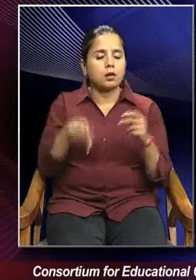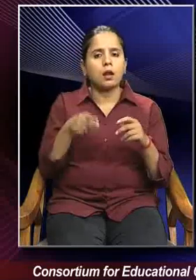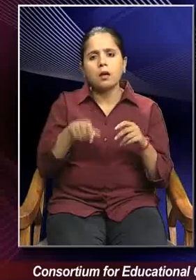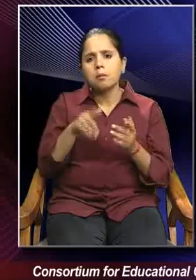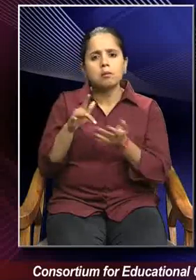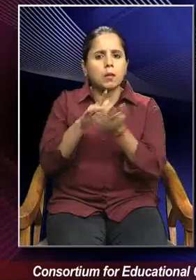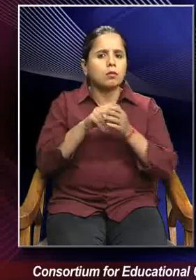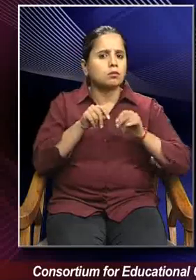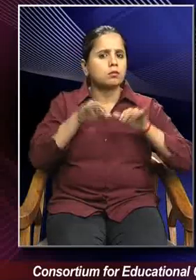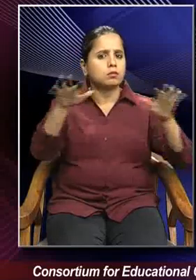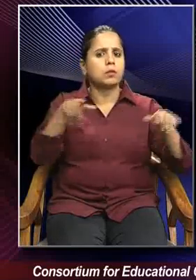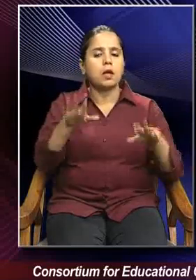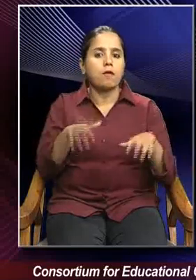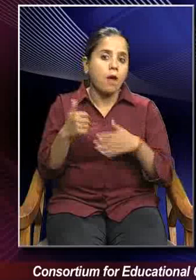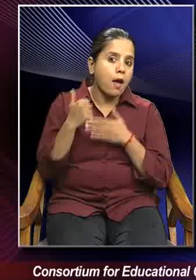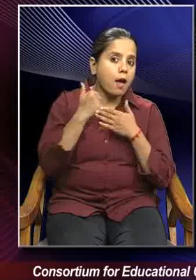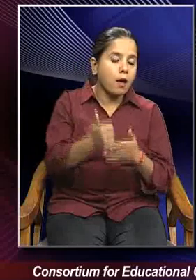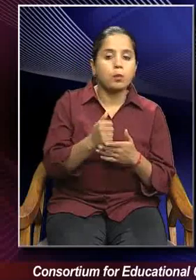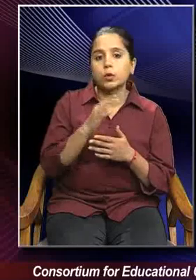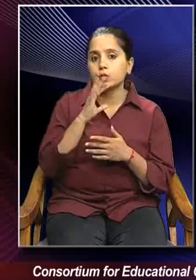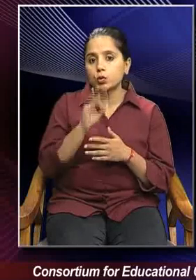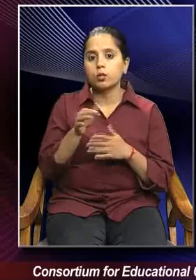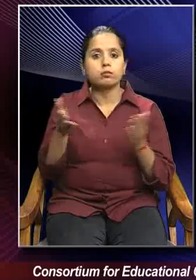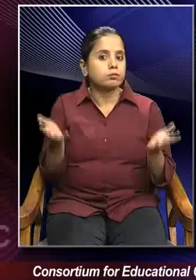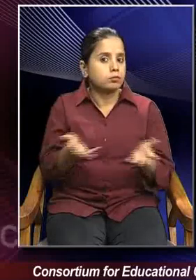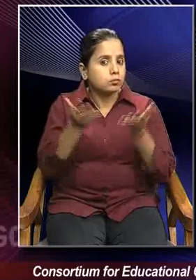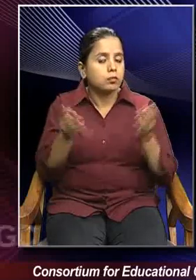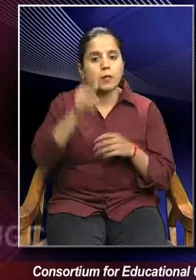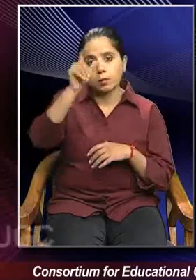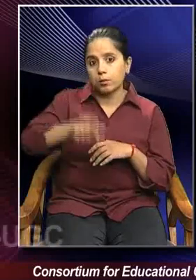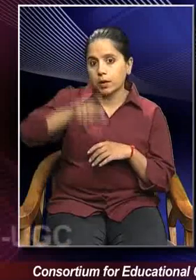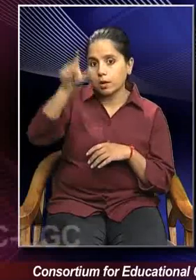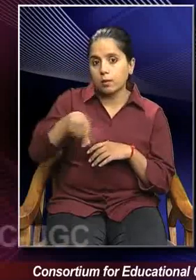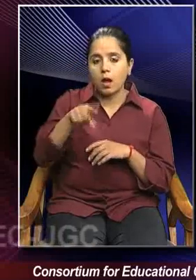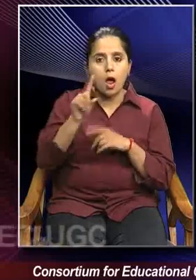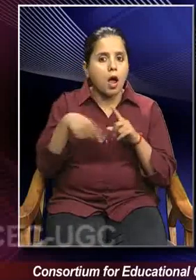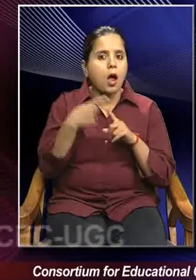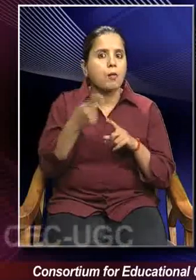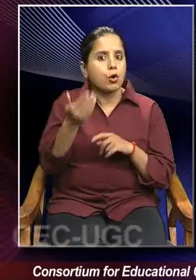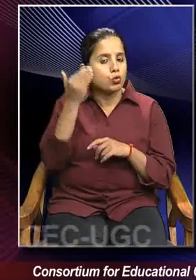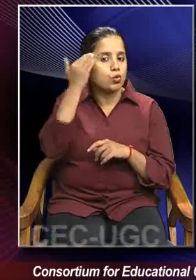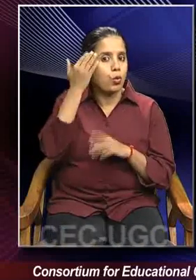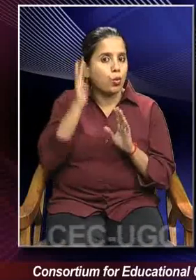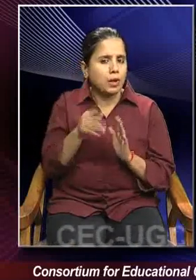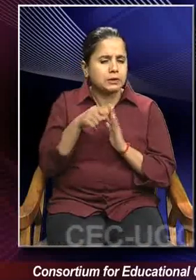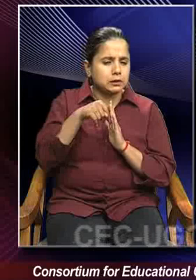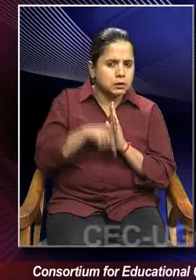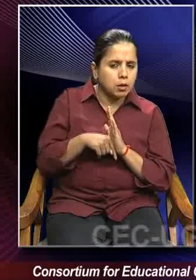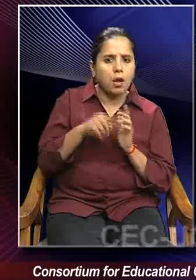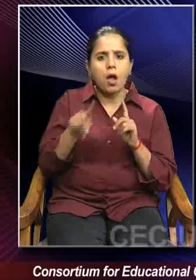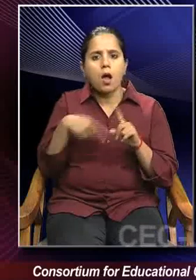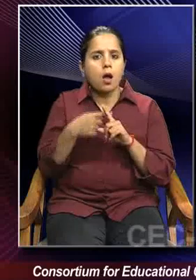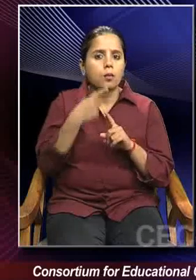regions, which helps and enabling the people about knowing deeply